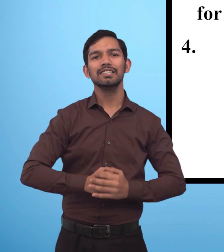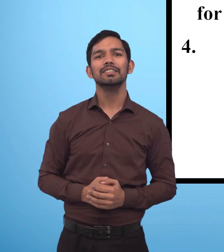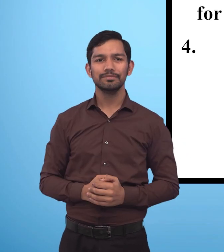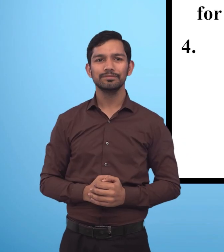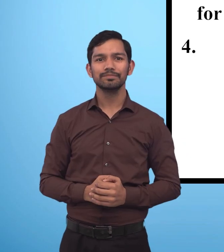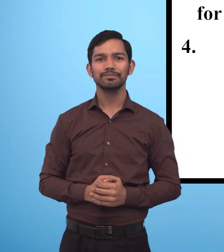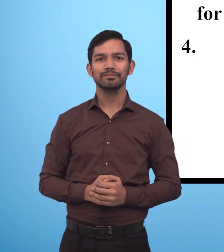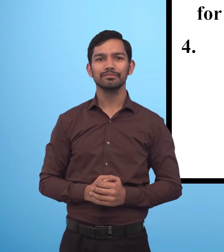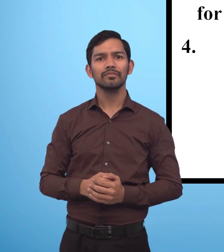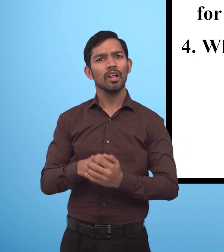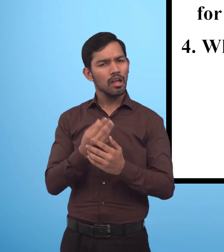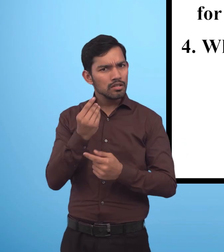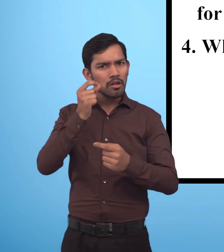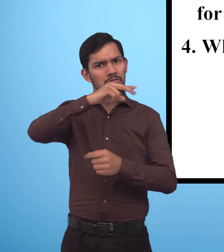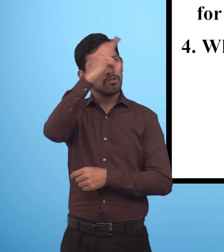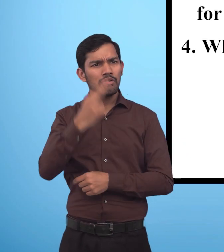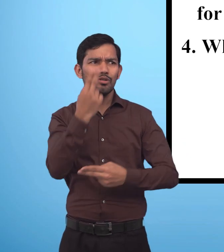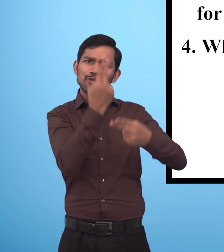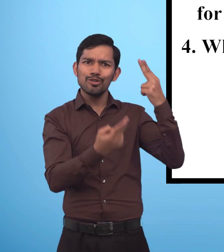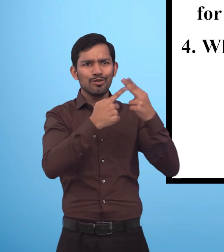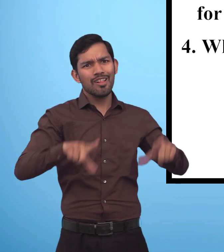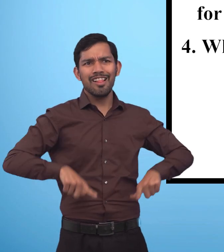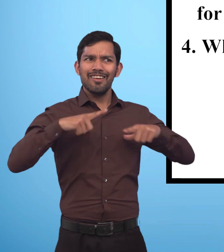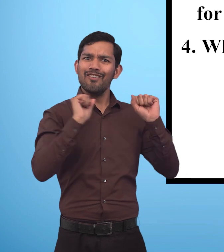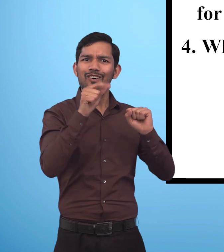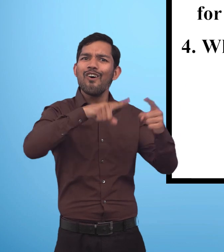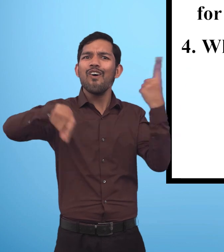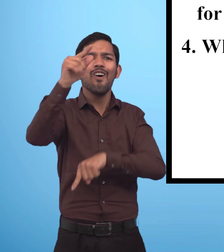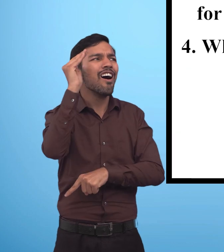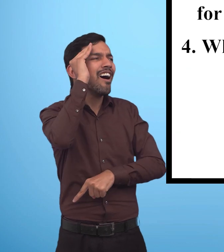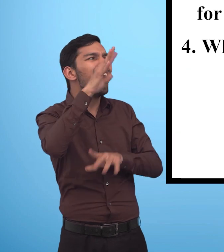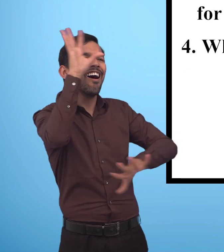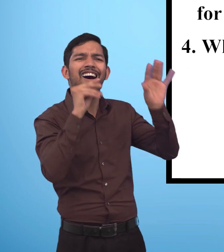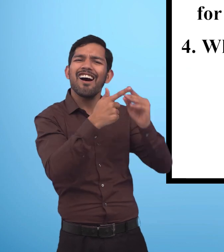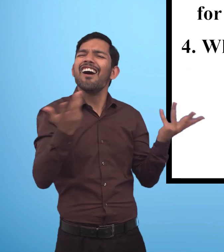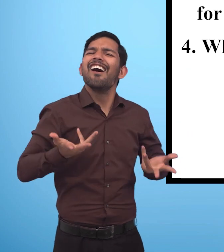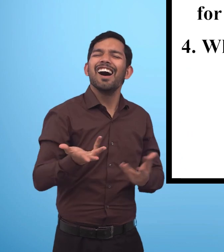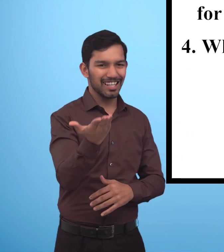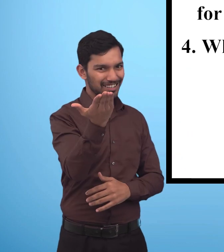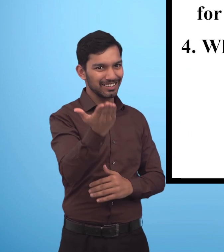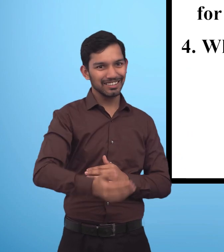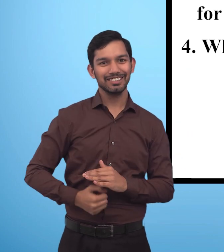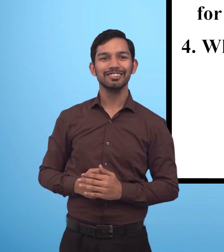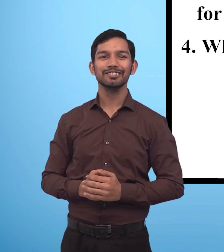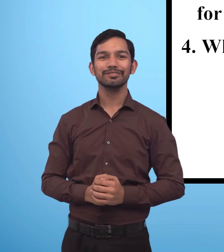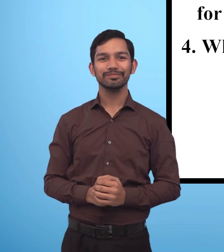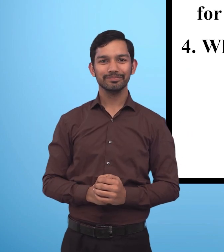D. What message does Pranav's story give you?